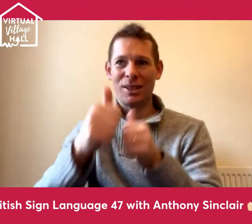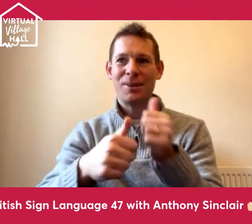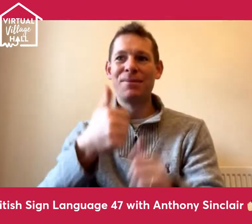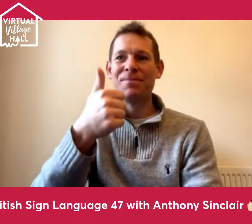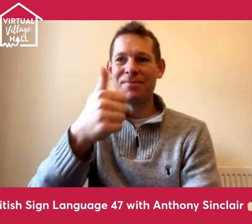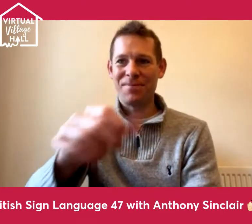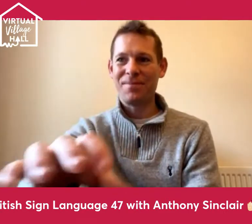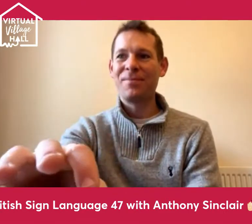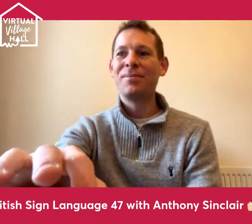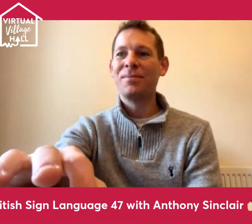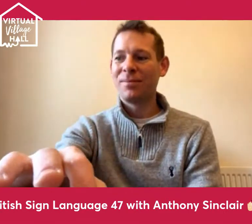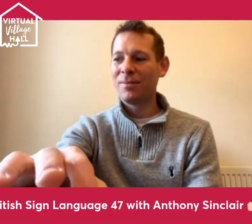Well done if you got that one.